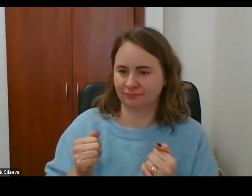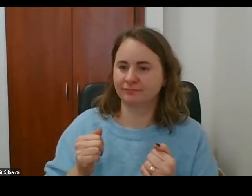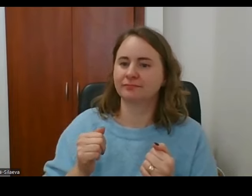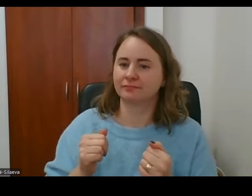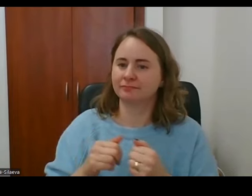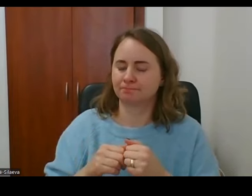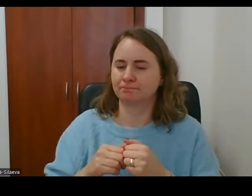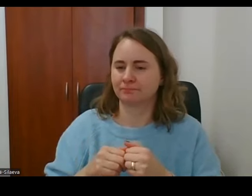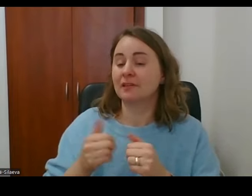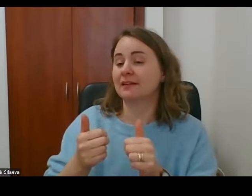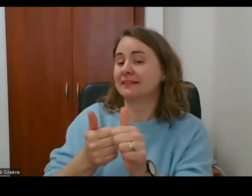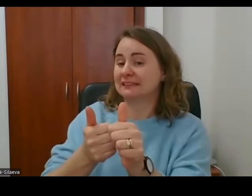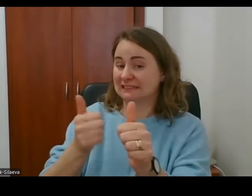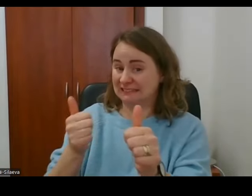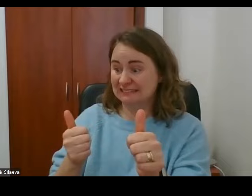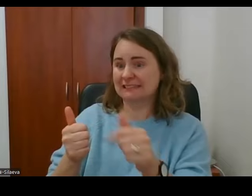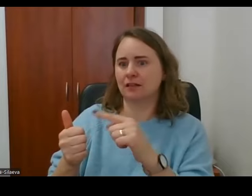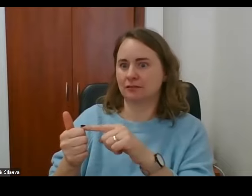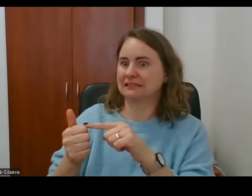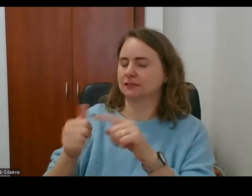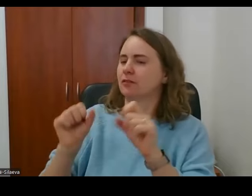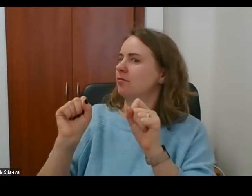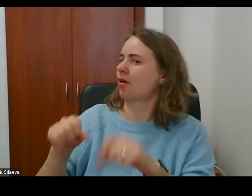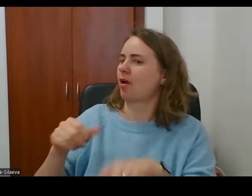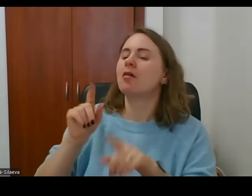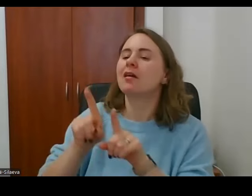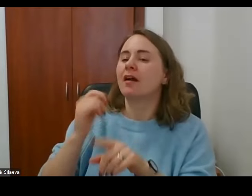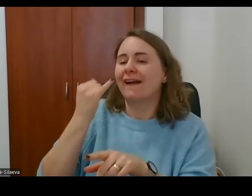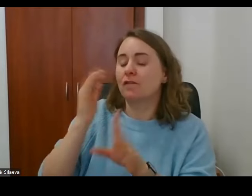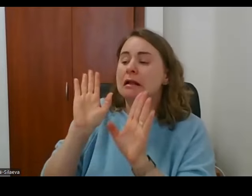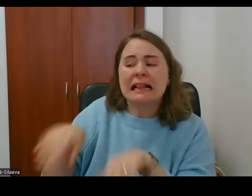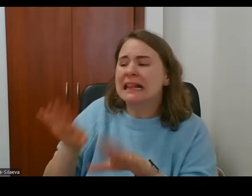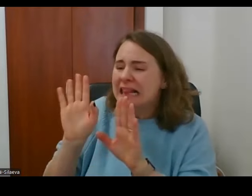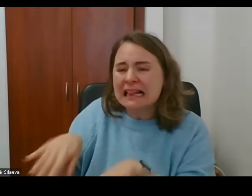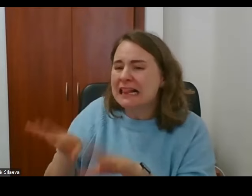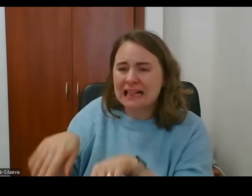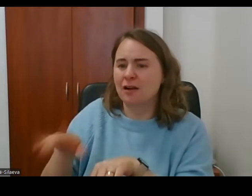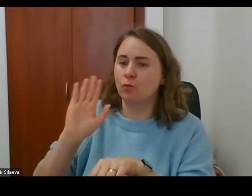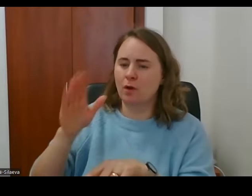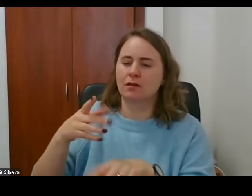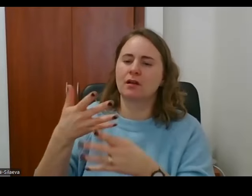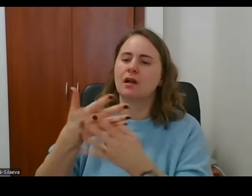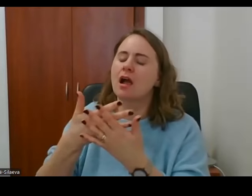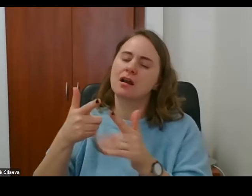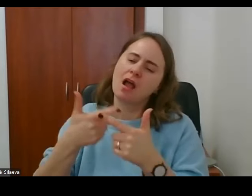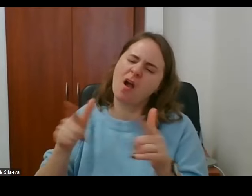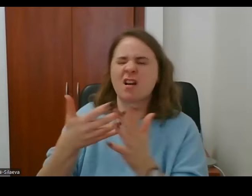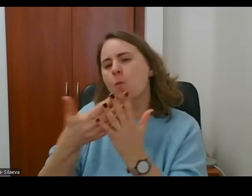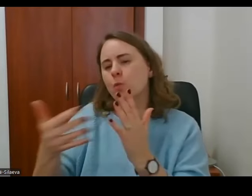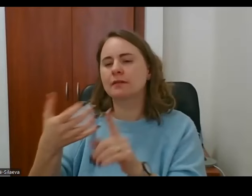And only when they see that this delay is too big, then they start thinking about, okay, maybe now it's time to give him sign language,